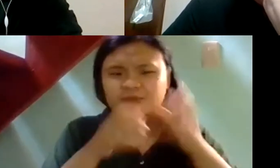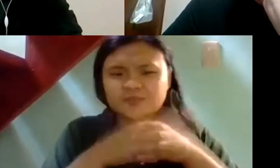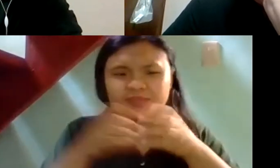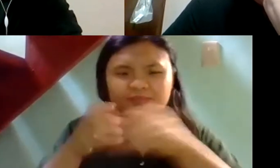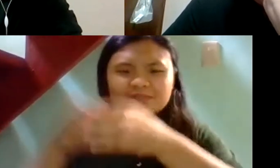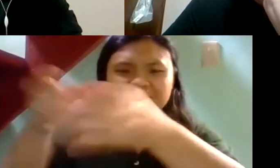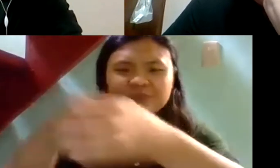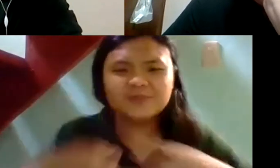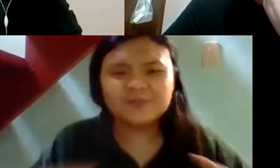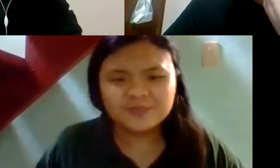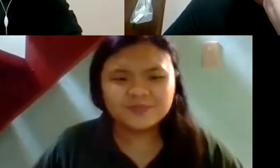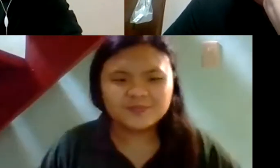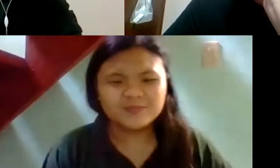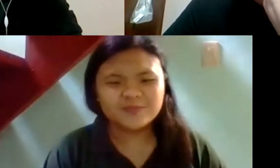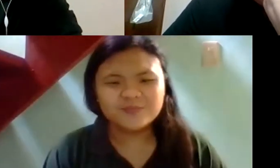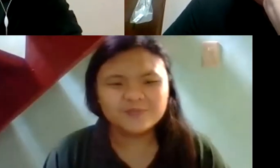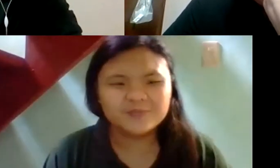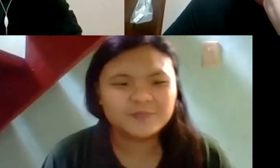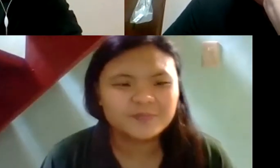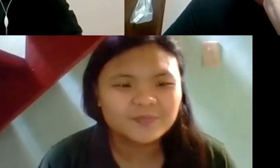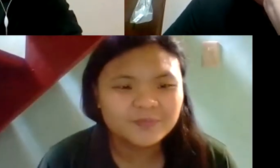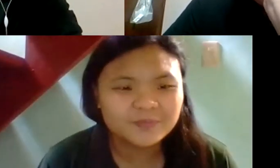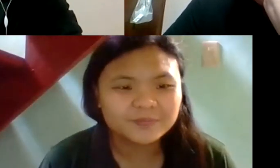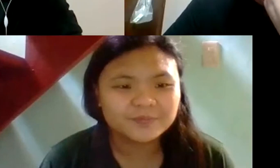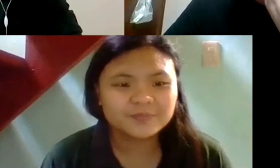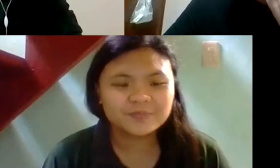So who doesn't know which group they're in?